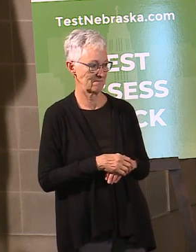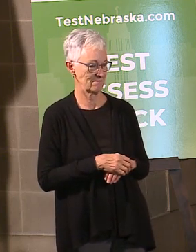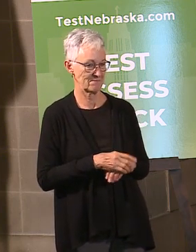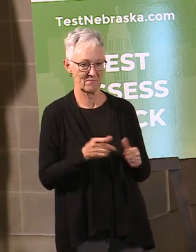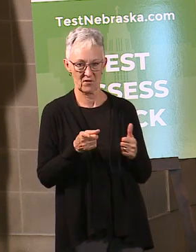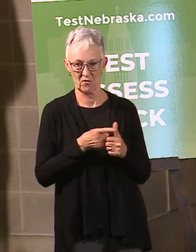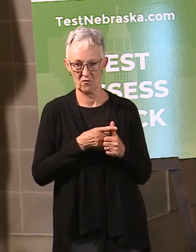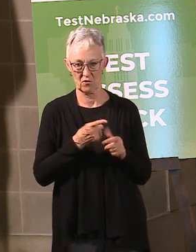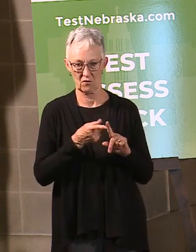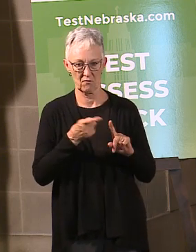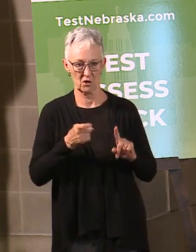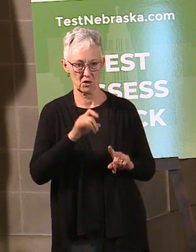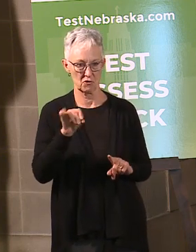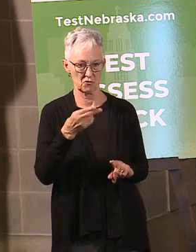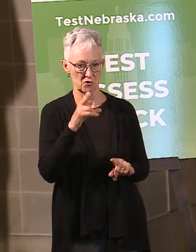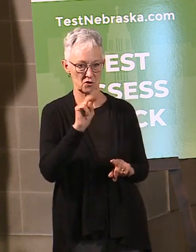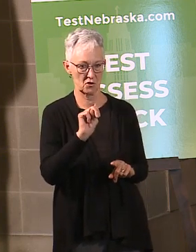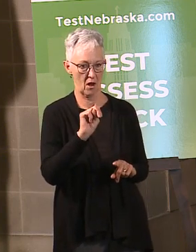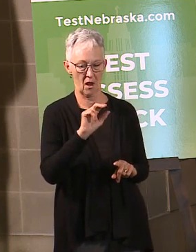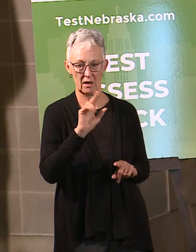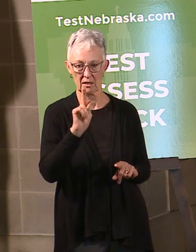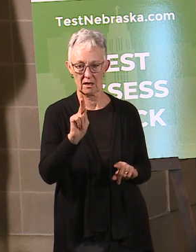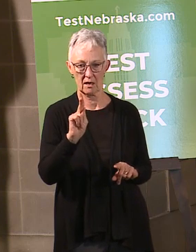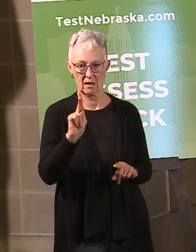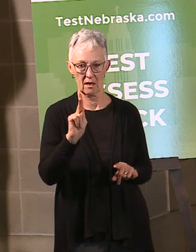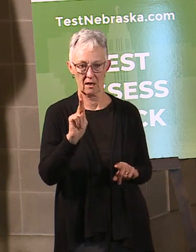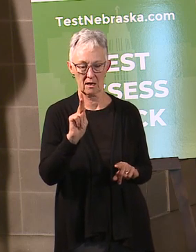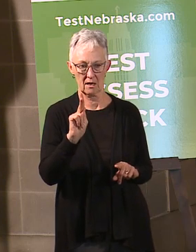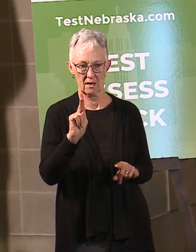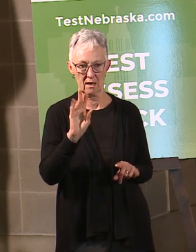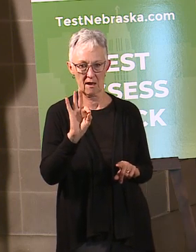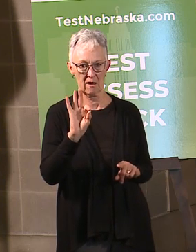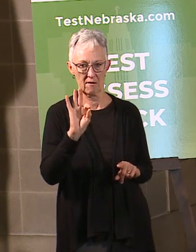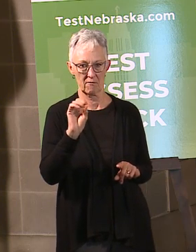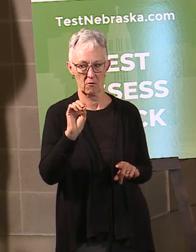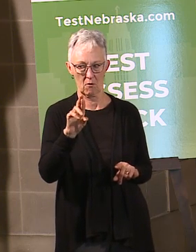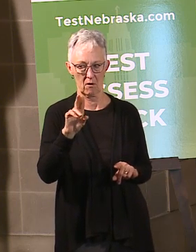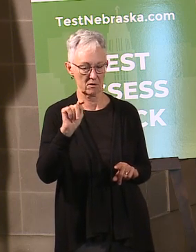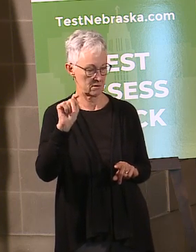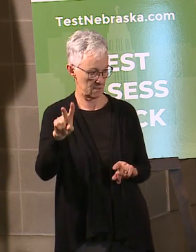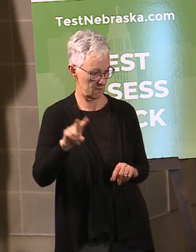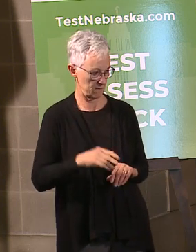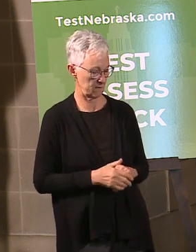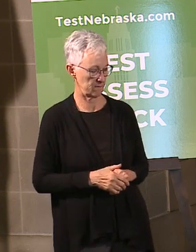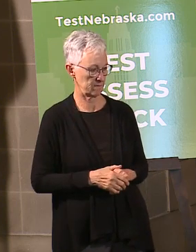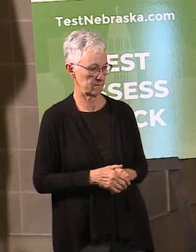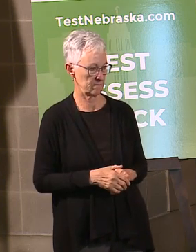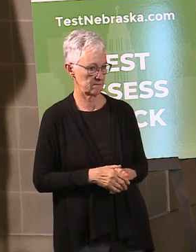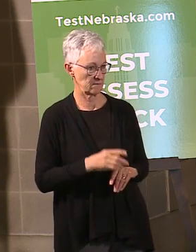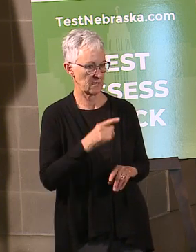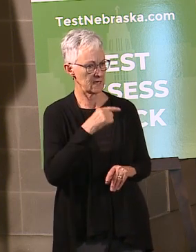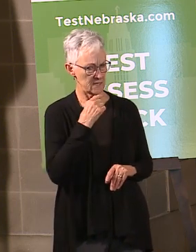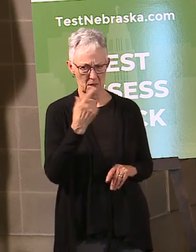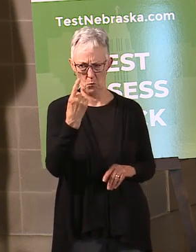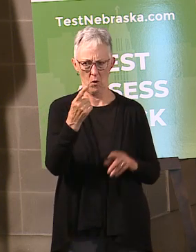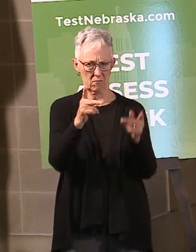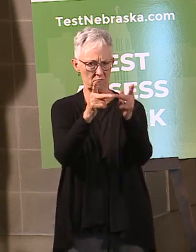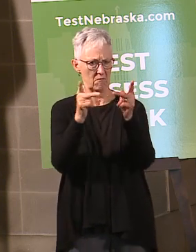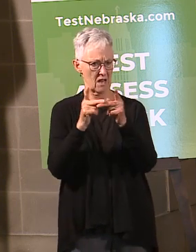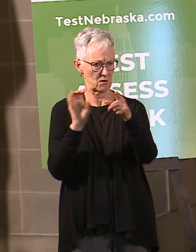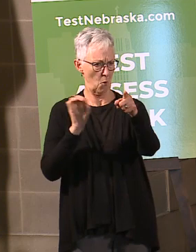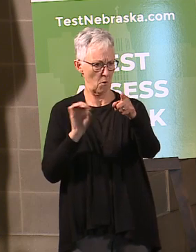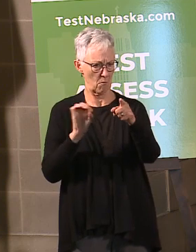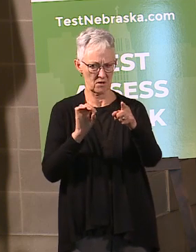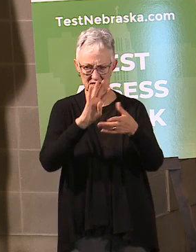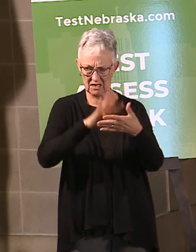So first of all, from John Kipper, KMTV. A concert venue in Omaha recently scheduled a show for early June. Is it reasonable at all for people to think